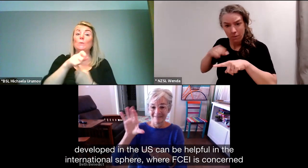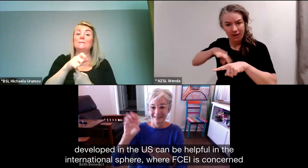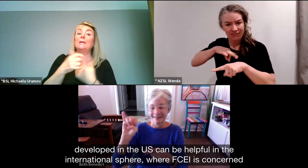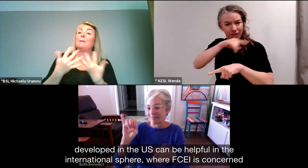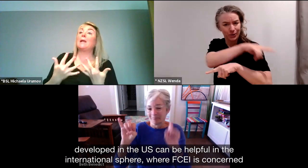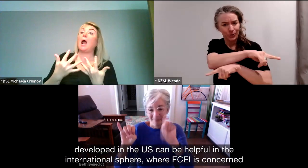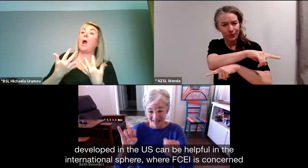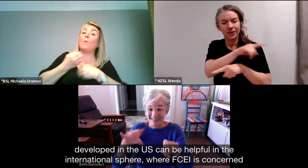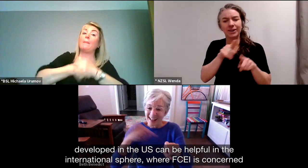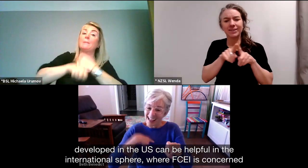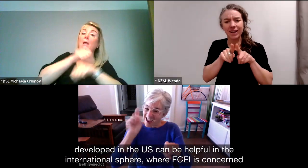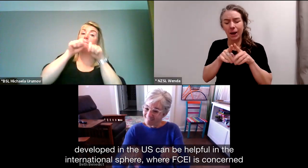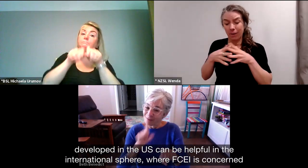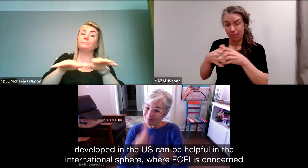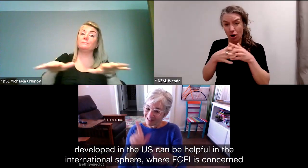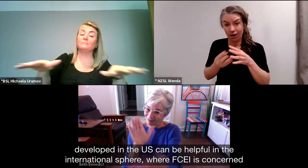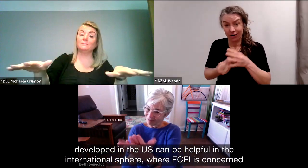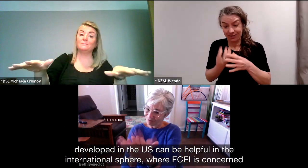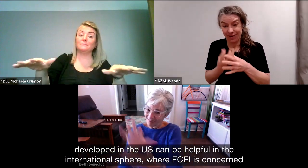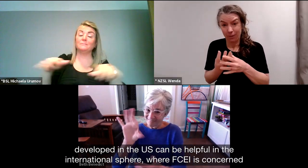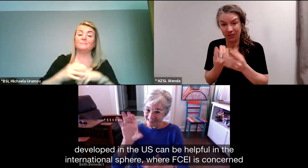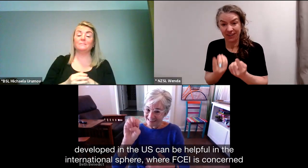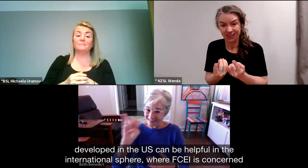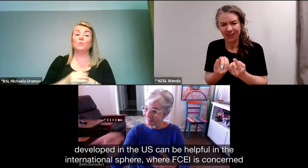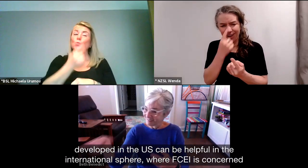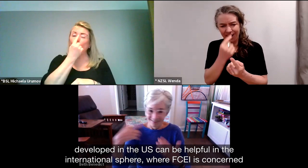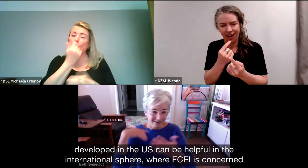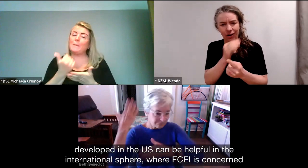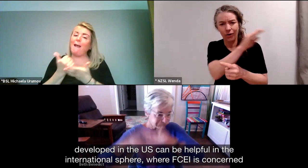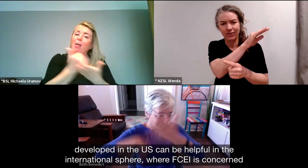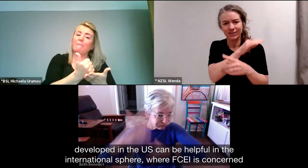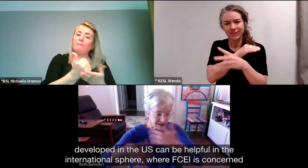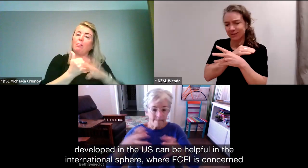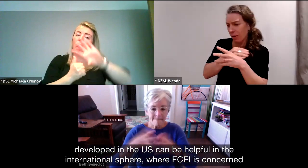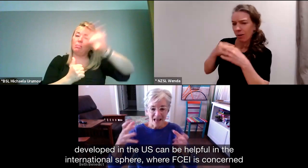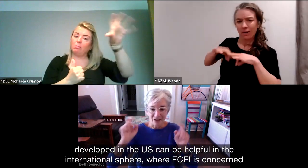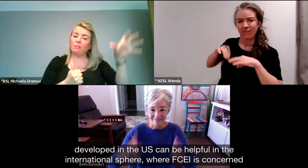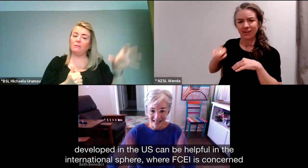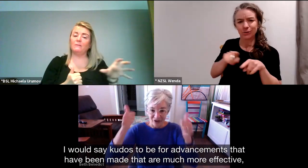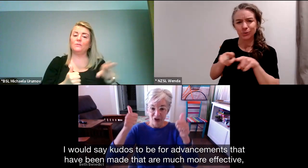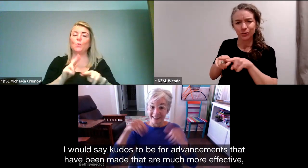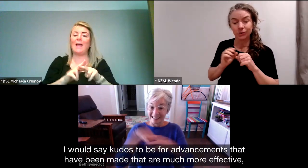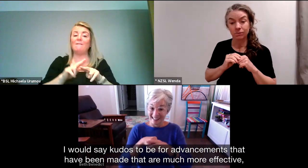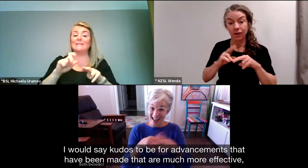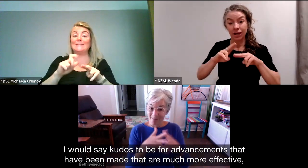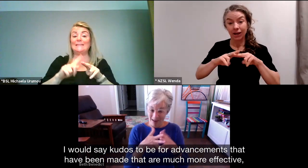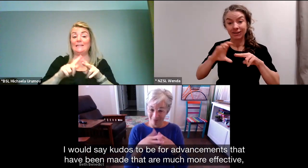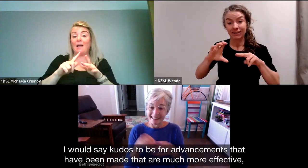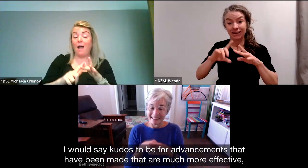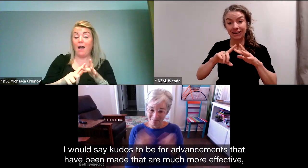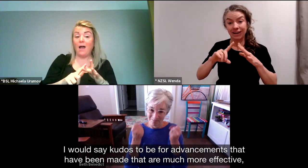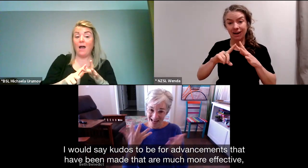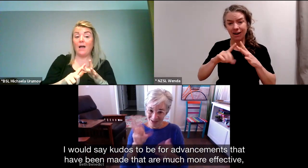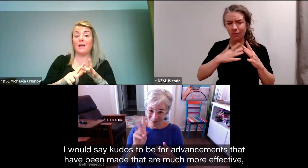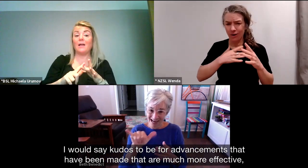things developed in the US can be helpful in the international sphere. And where FCEI is concerned, I would actually say kudos